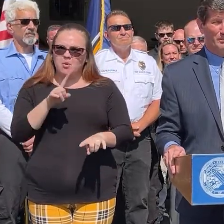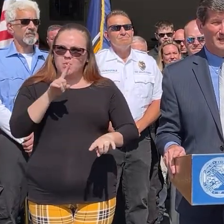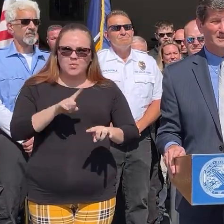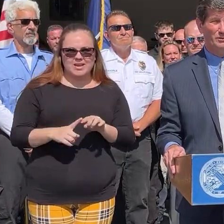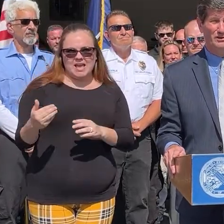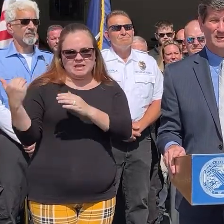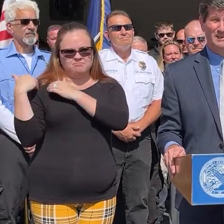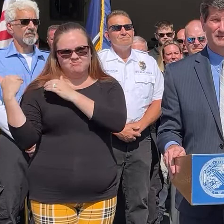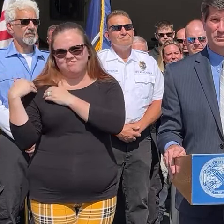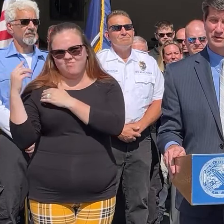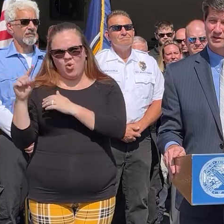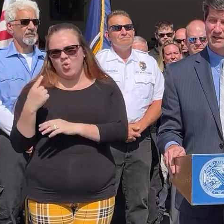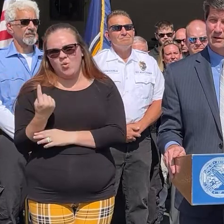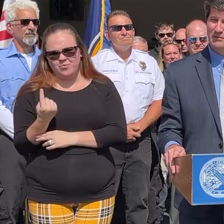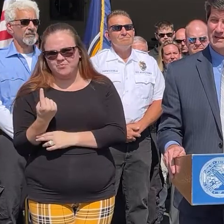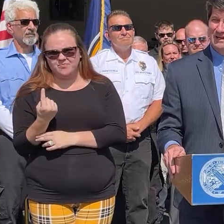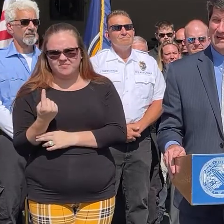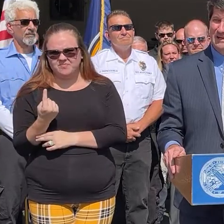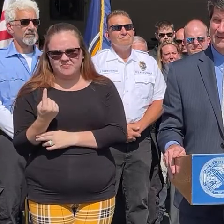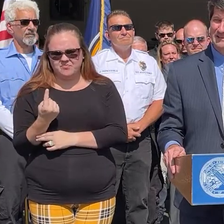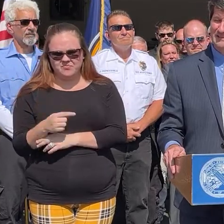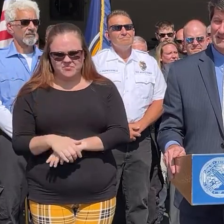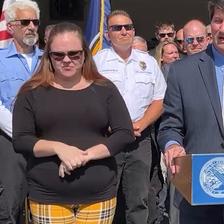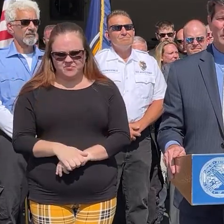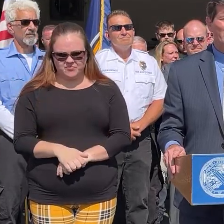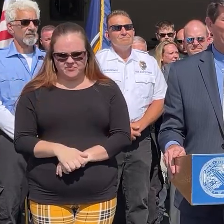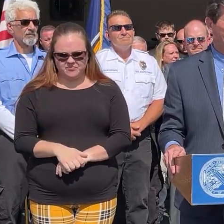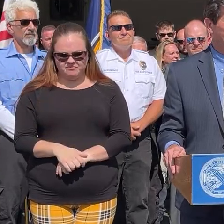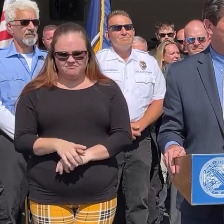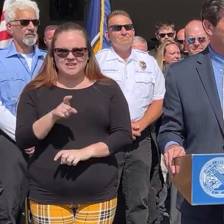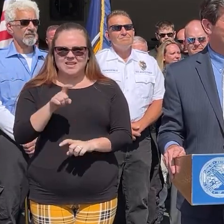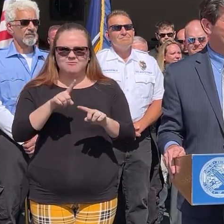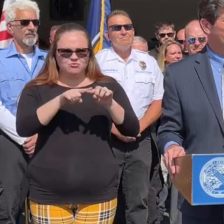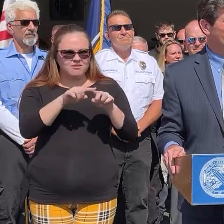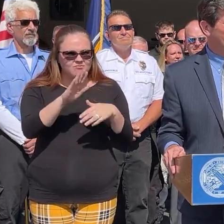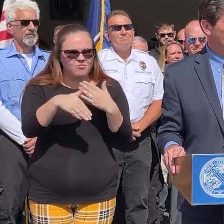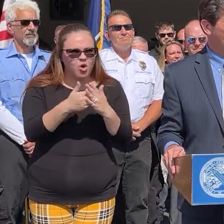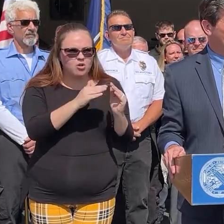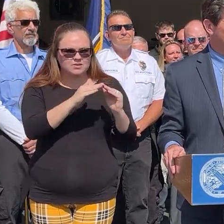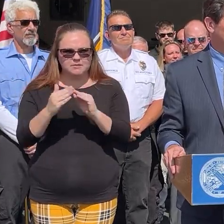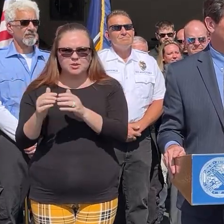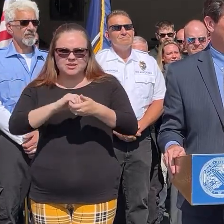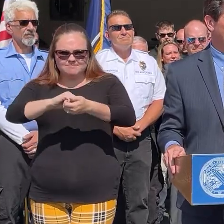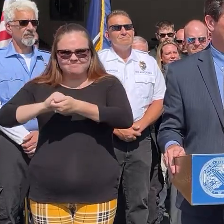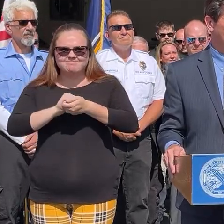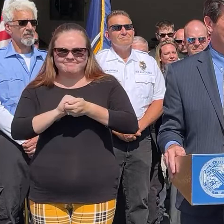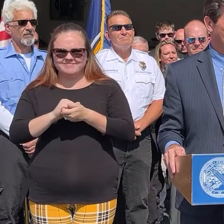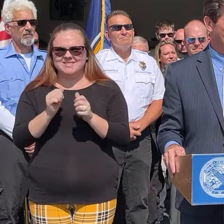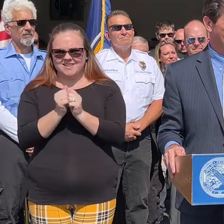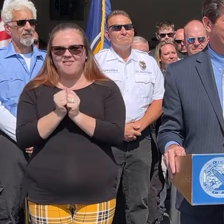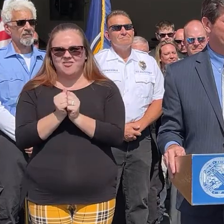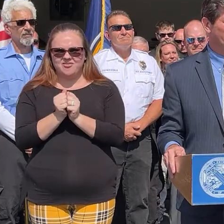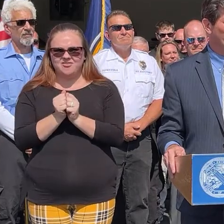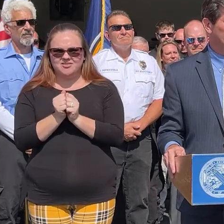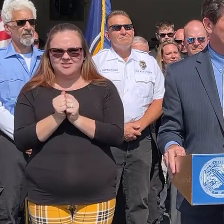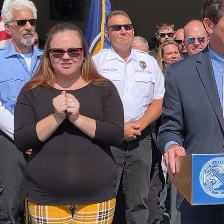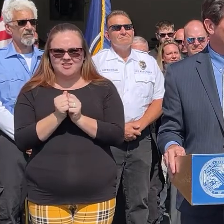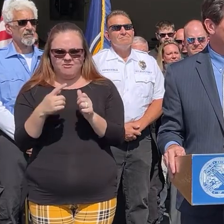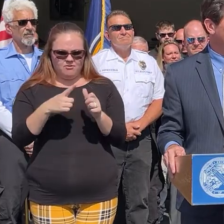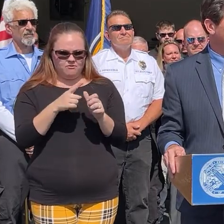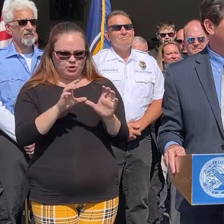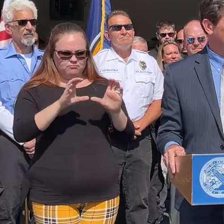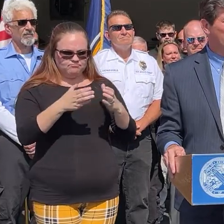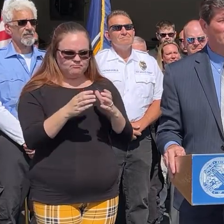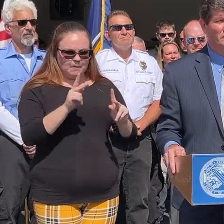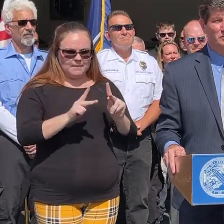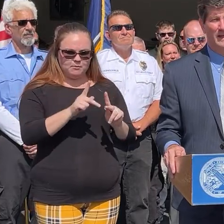primarily responsible for their cleanup. It is incumbent upon all the communities to have that initial set of folks and